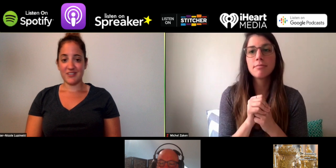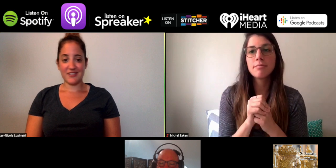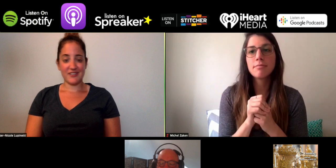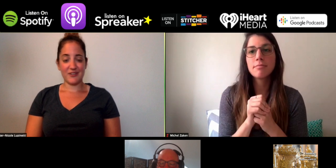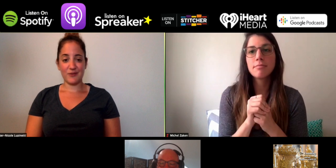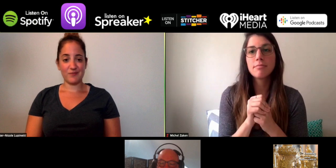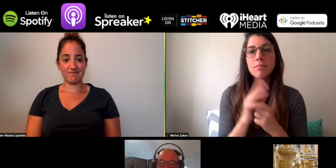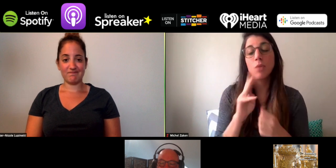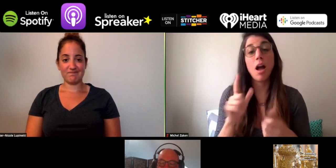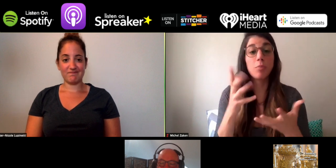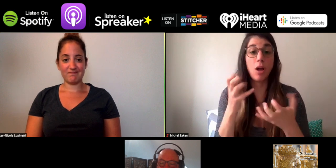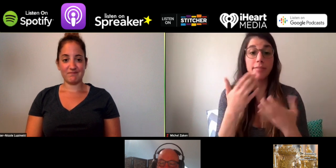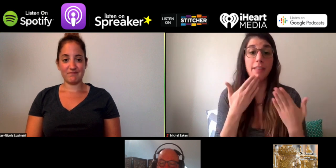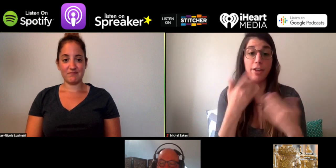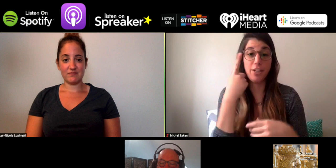Just, you know,